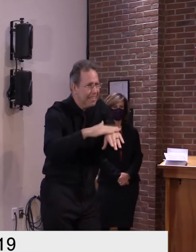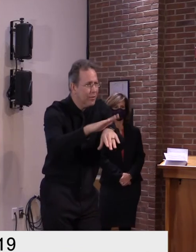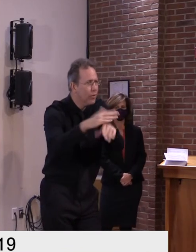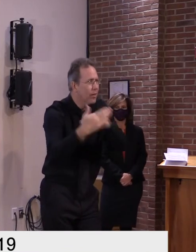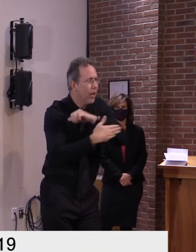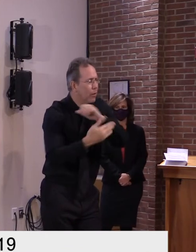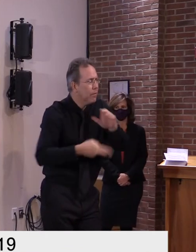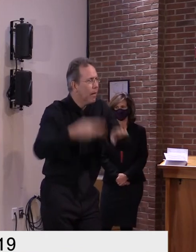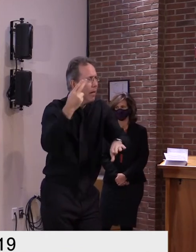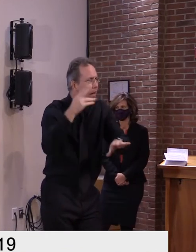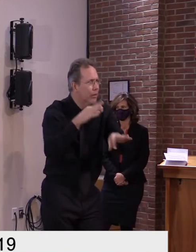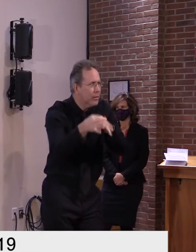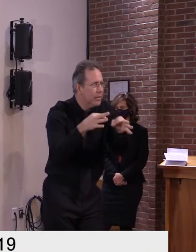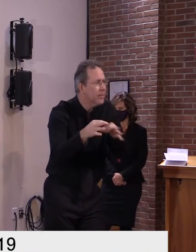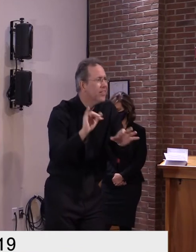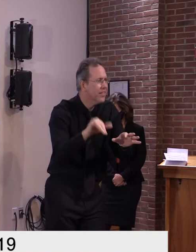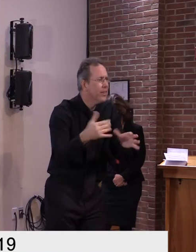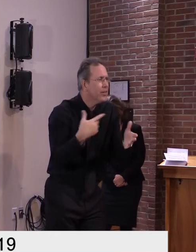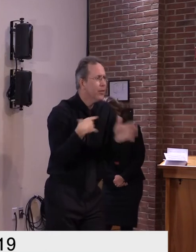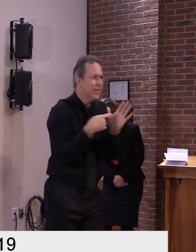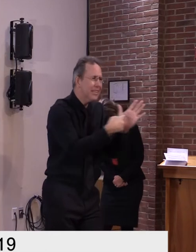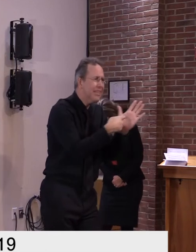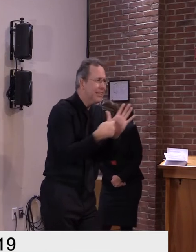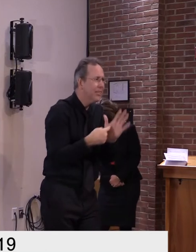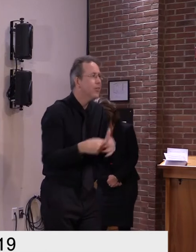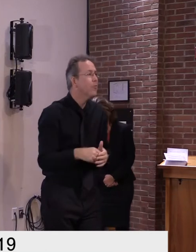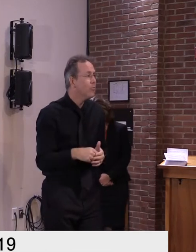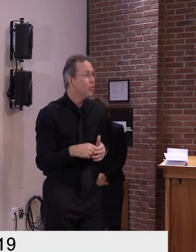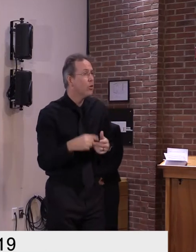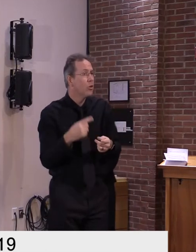Dr. Levine, do you have anything to add to that?